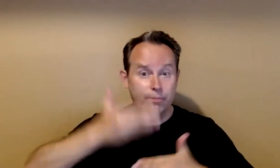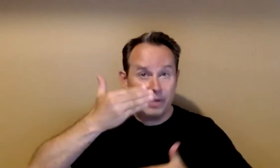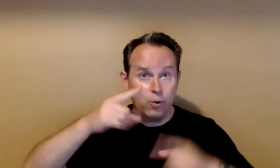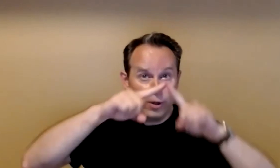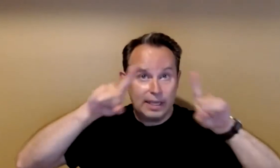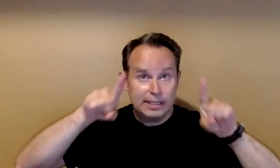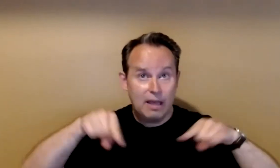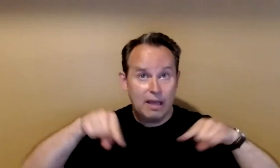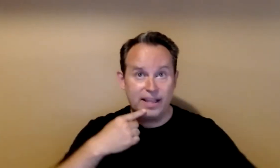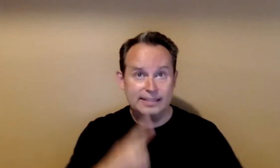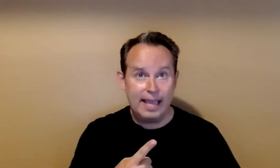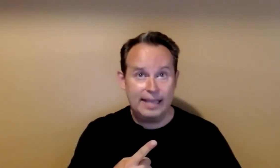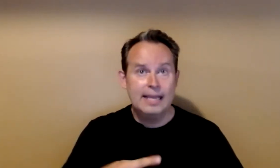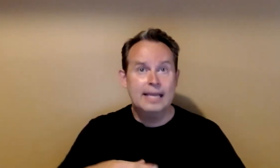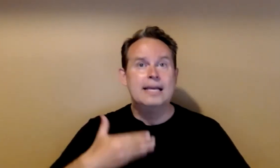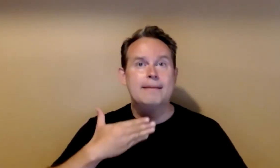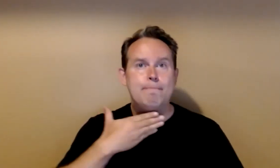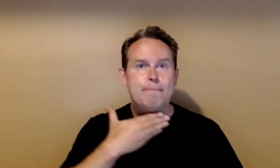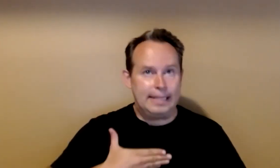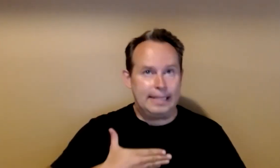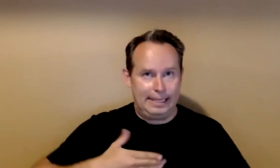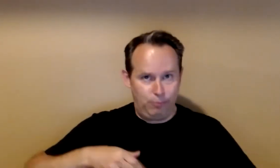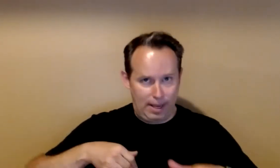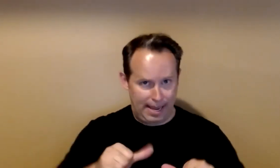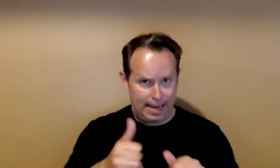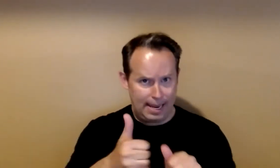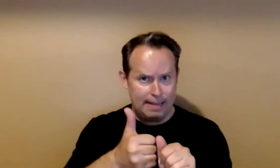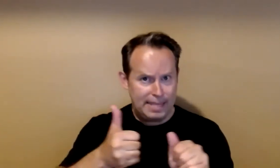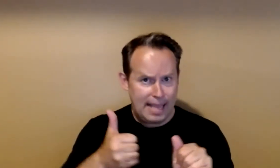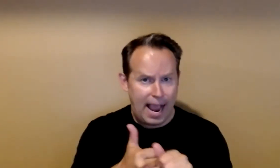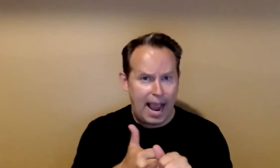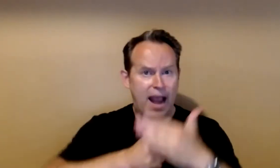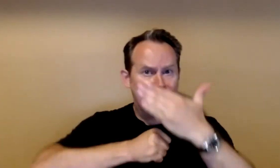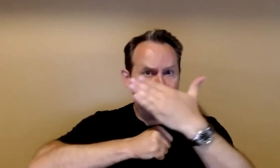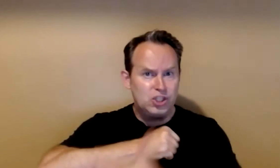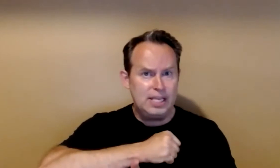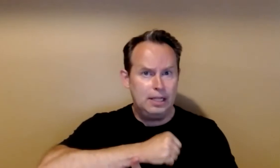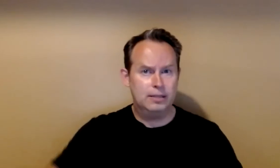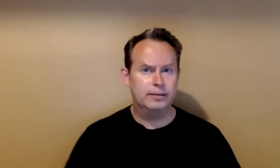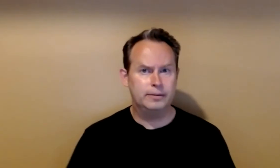Attached to the barrier is a sign that says, "Please remain behind the shield."